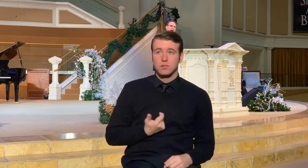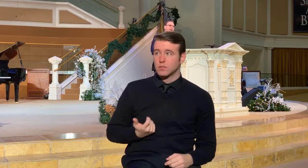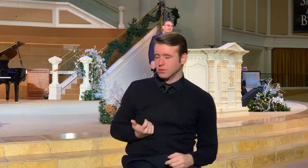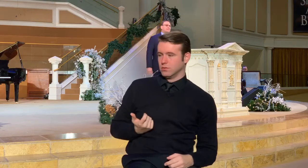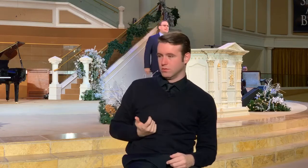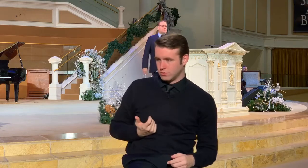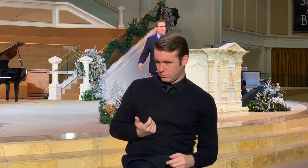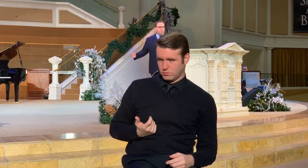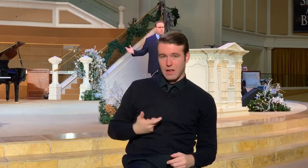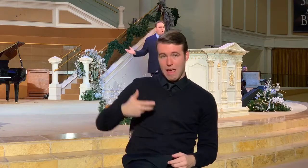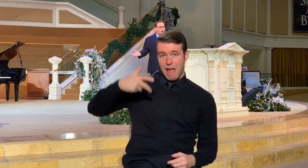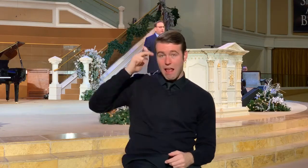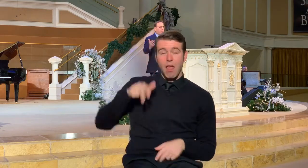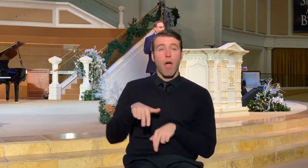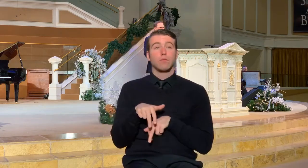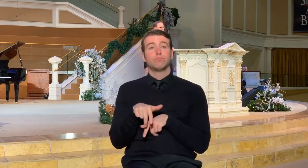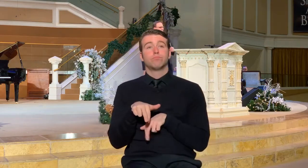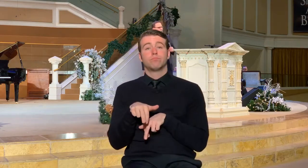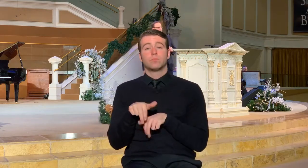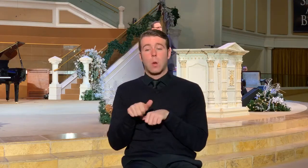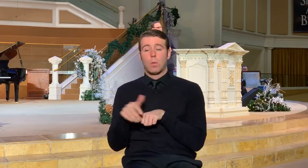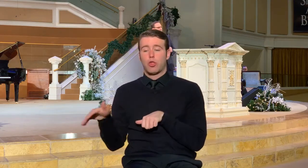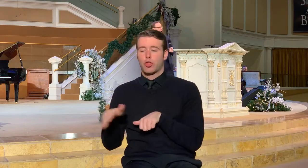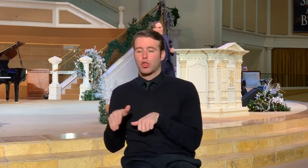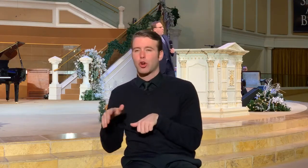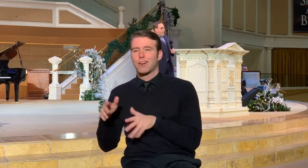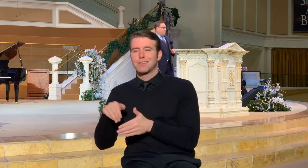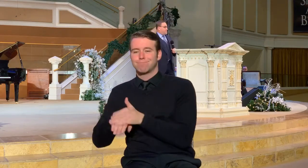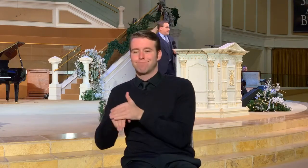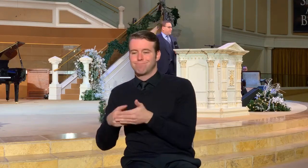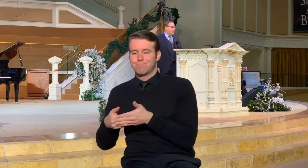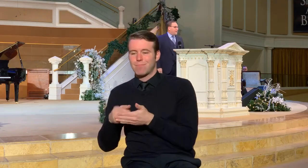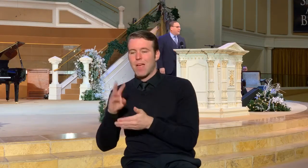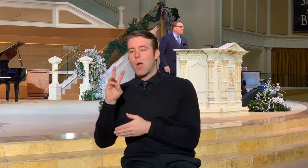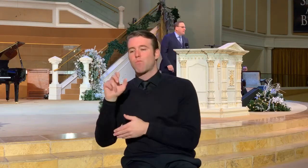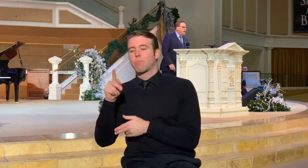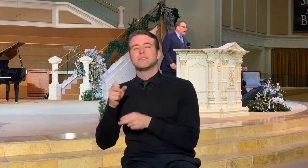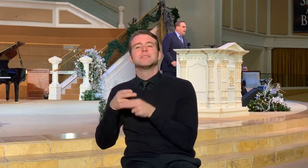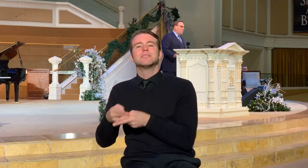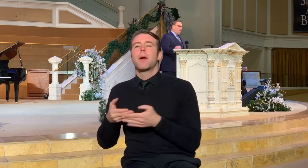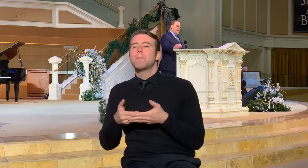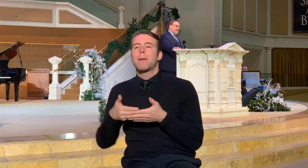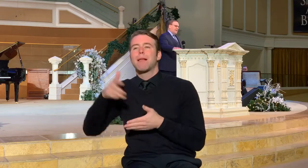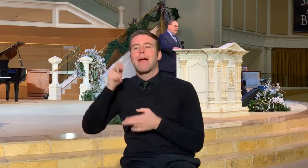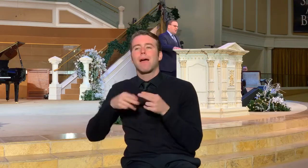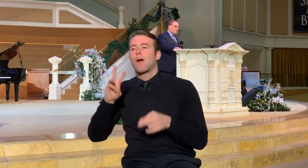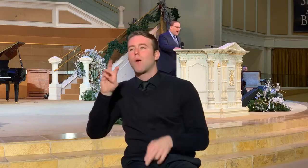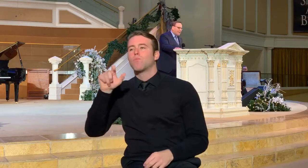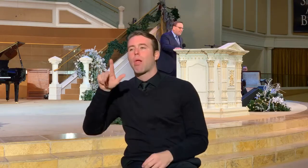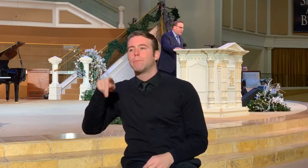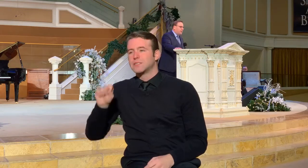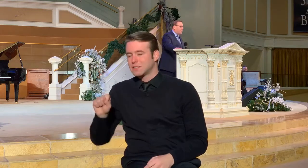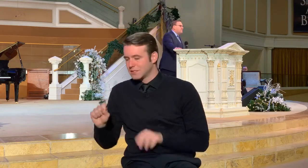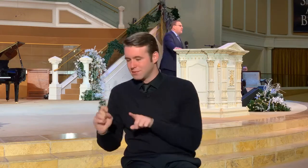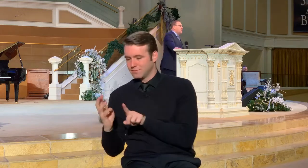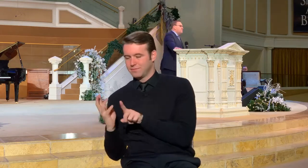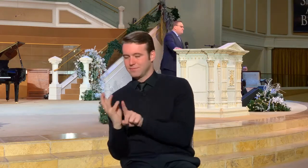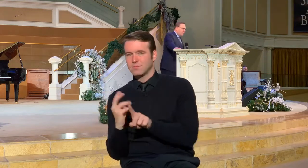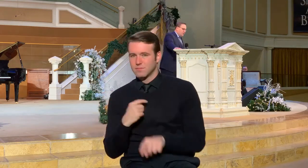a lioness as she was walking with her whelps, if you will. What an